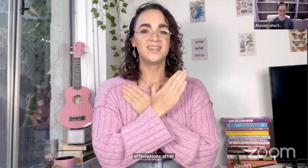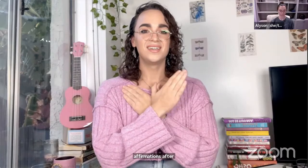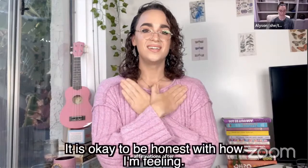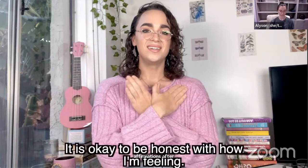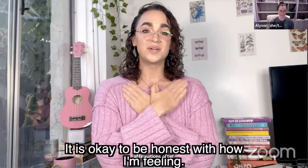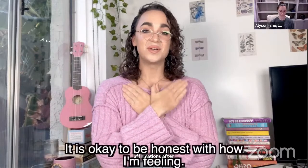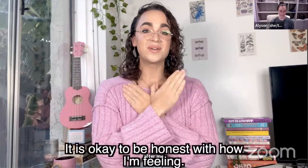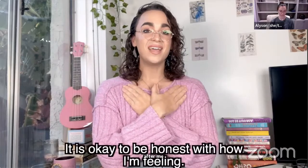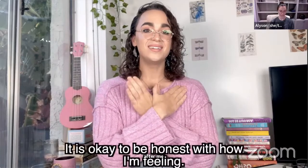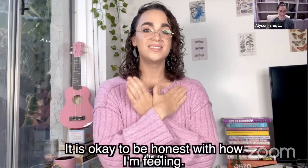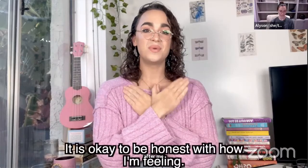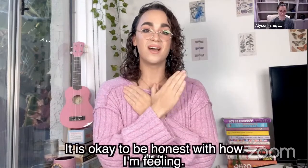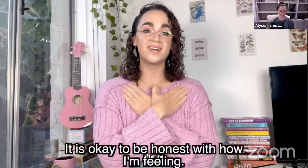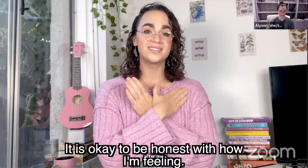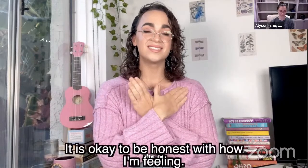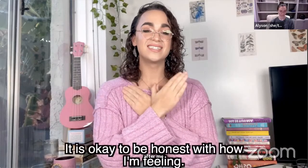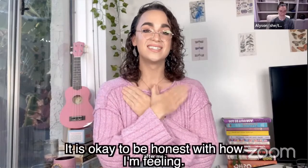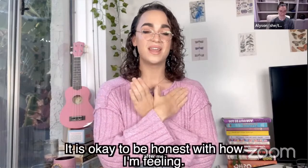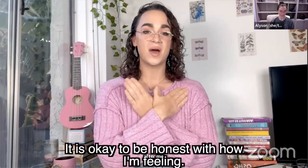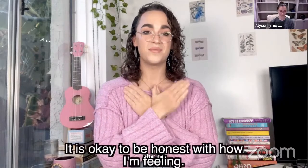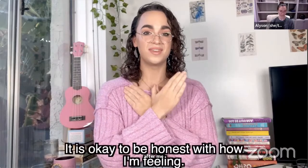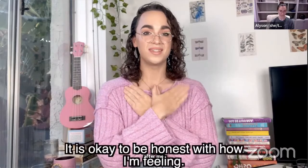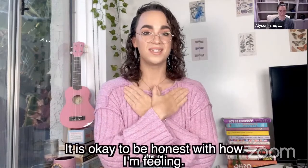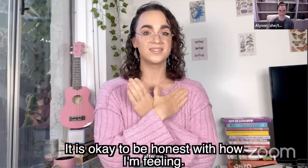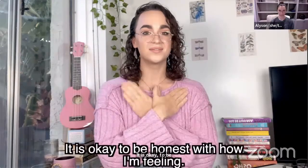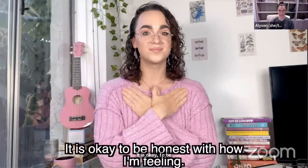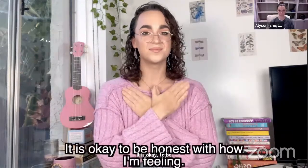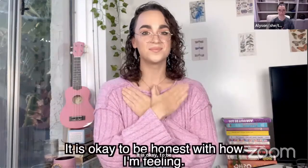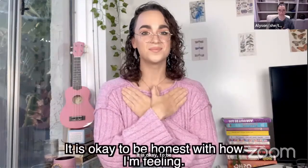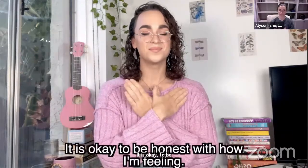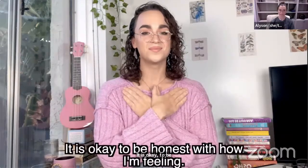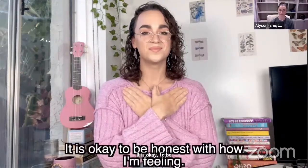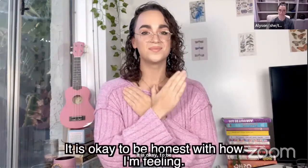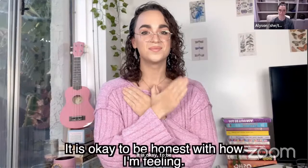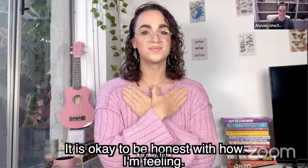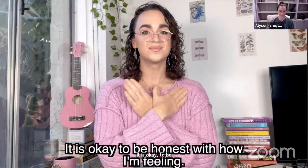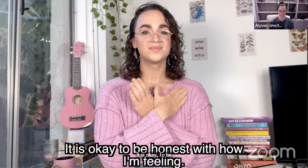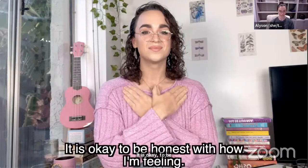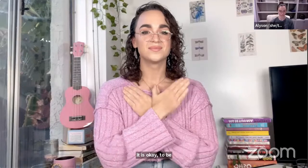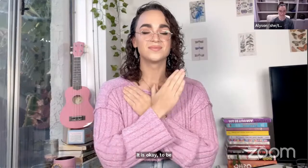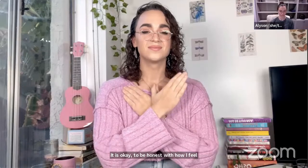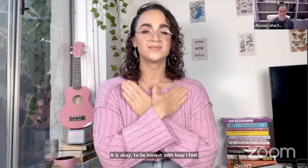It is okay to be honest with how I'm feeling.